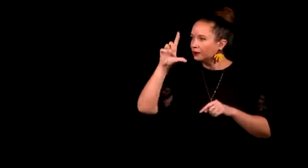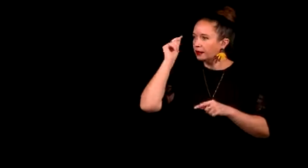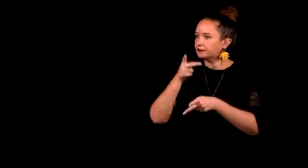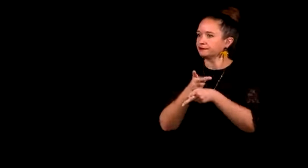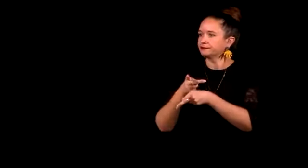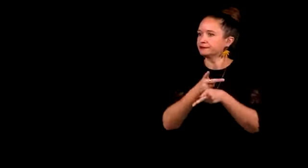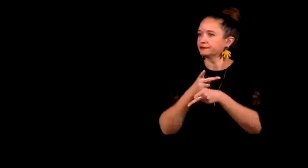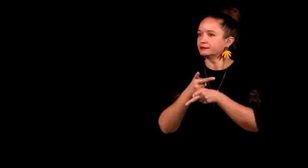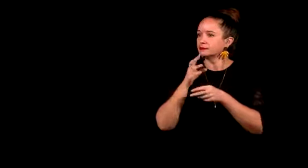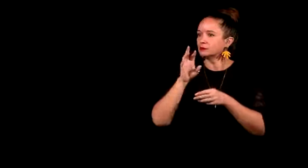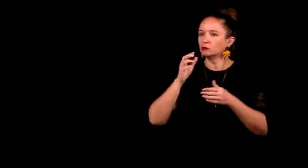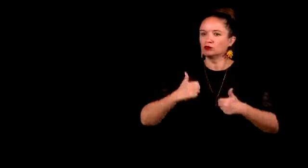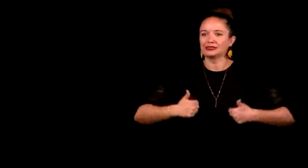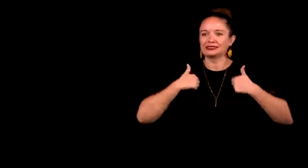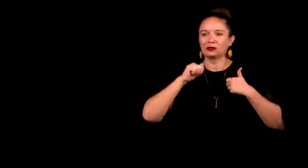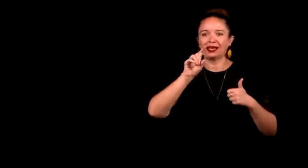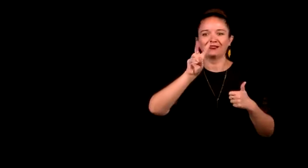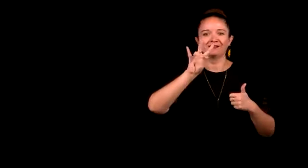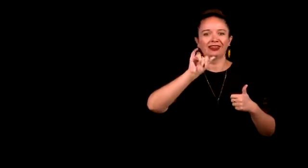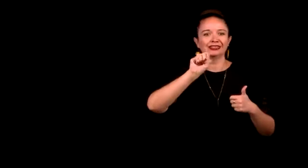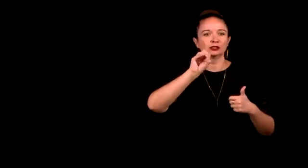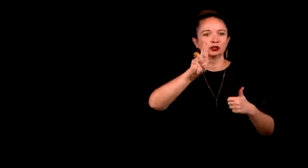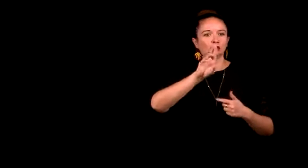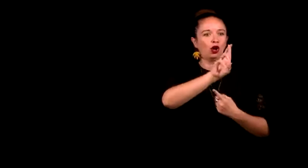and people in Gallaudet,